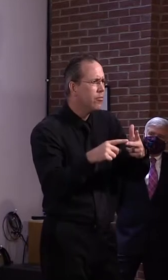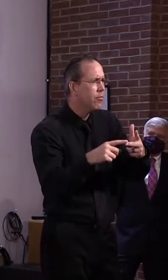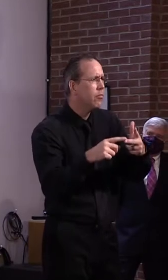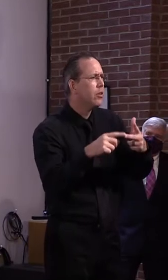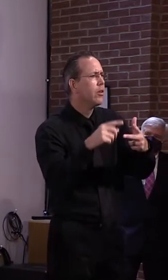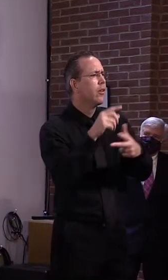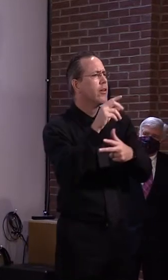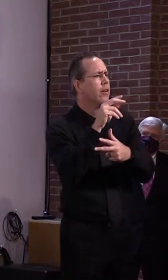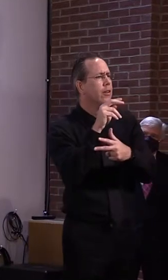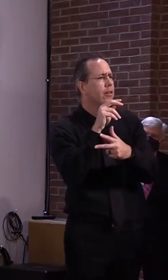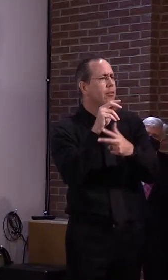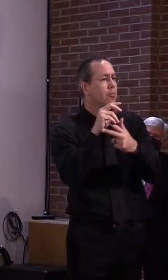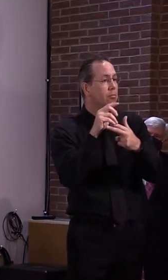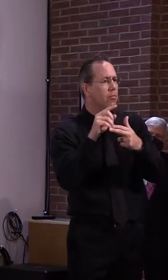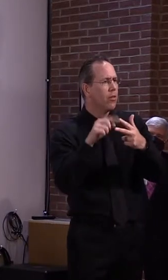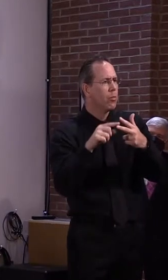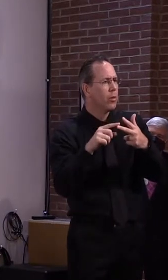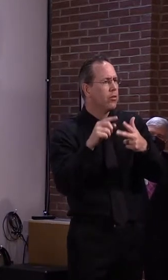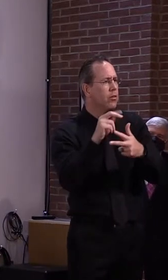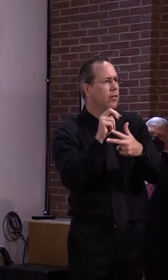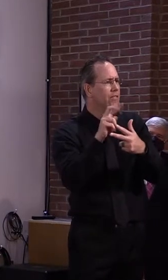epidemiologist at Harvard who